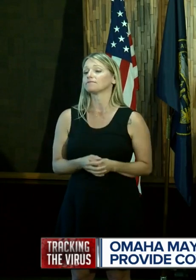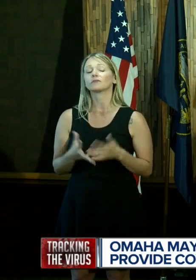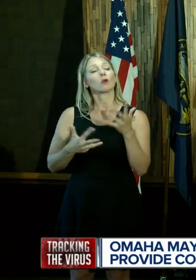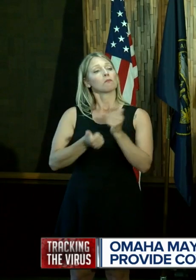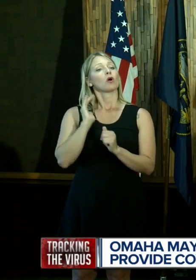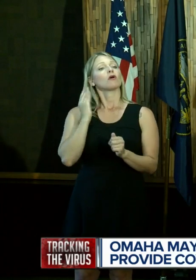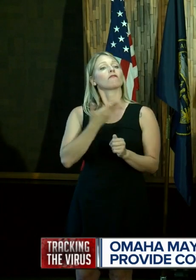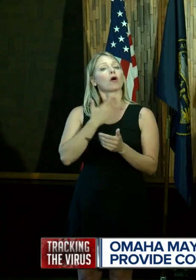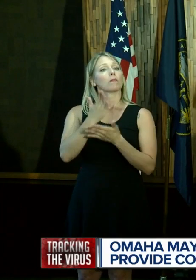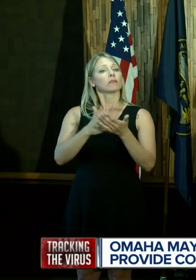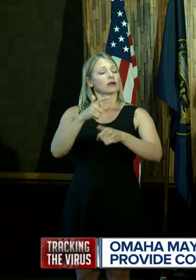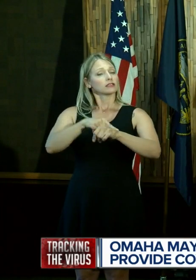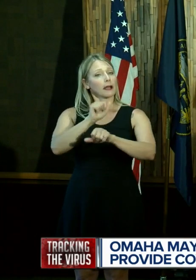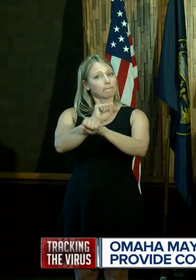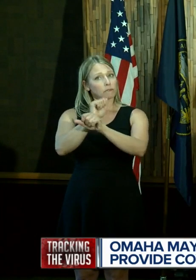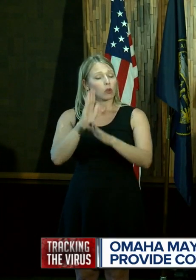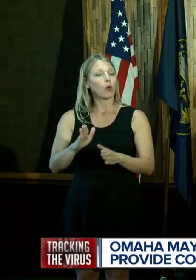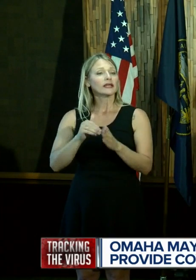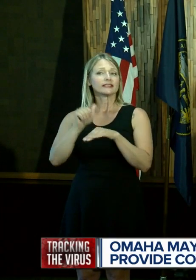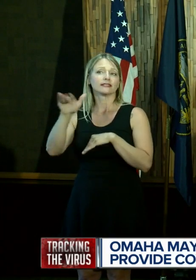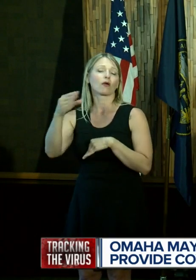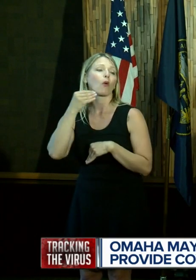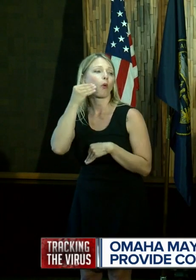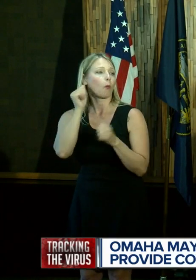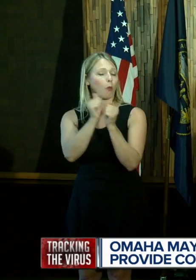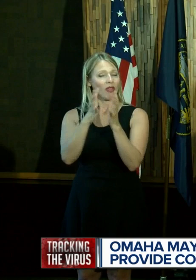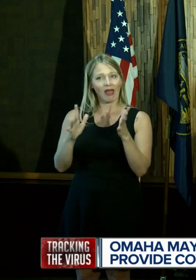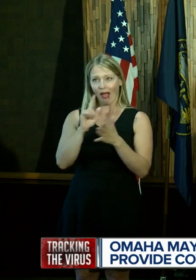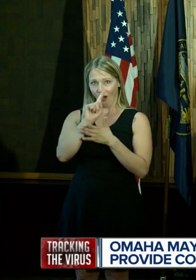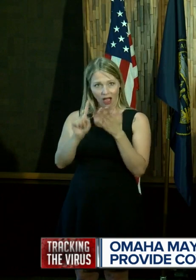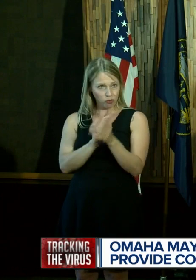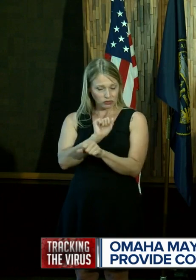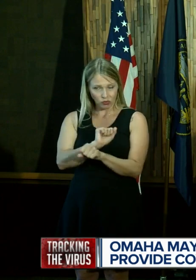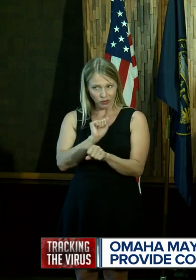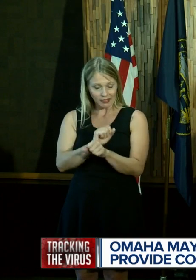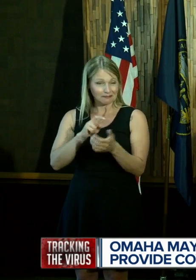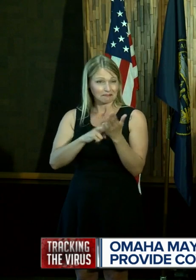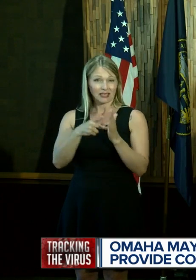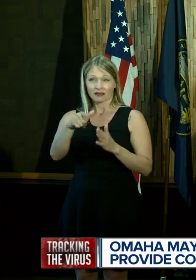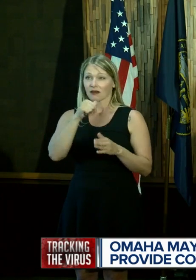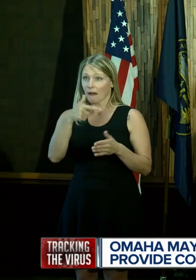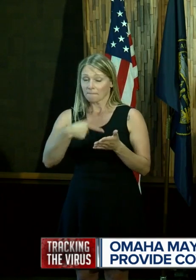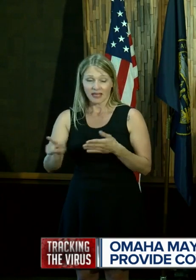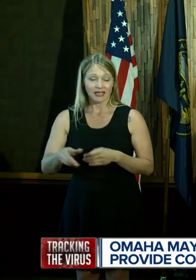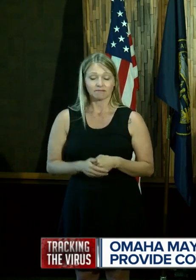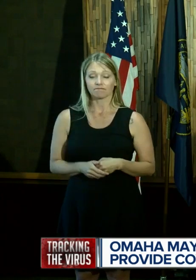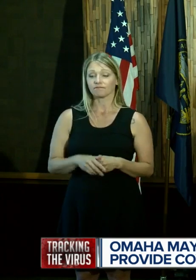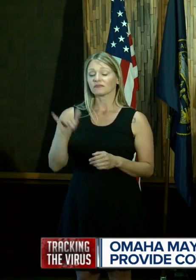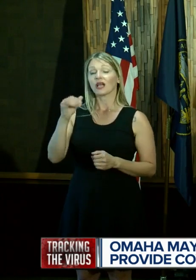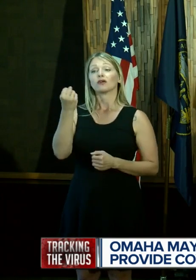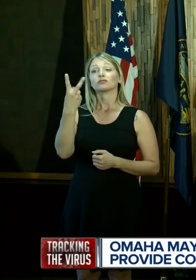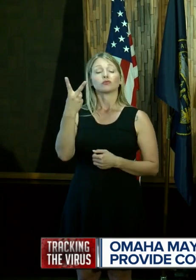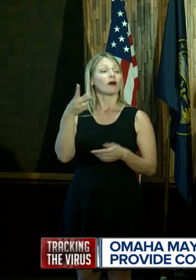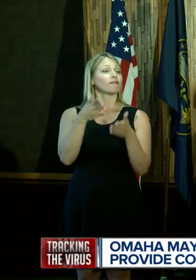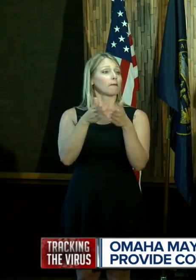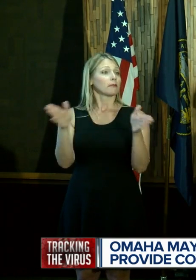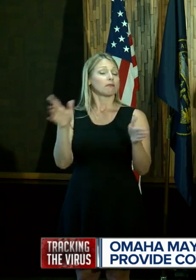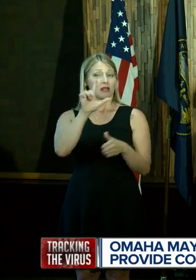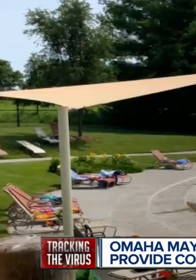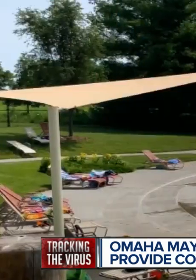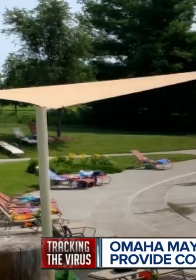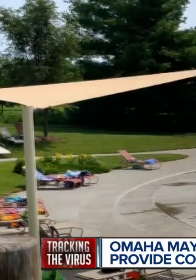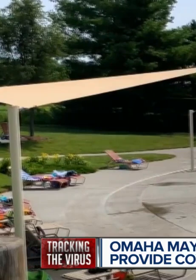sent home without hours assigned, so they're not getting paid. Along with that, that includes all of our libraries. Our 12 public libraries still